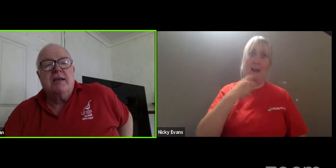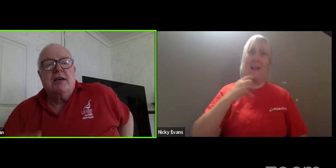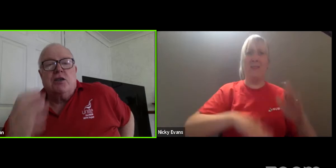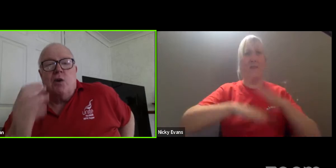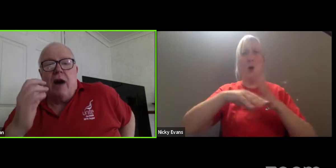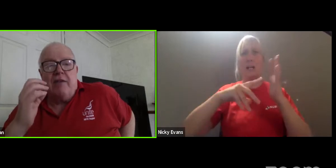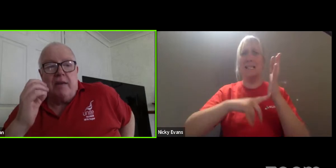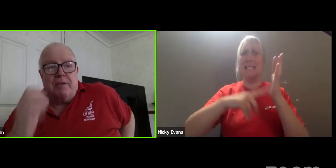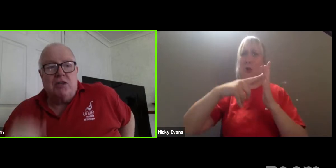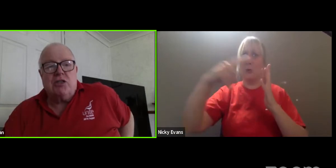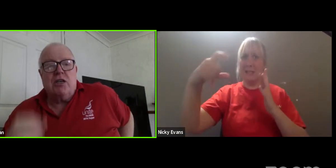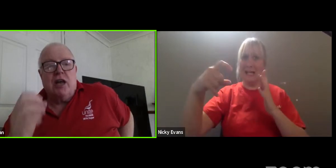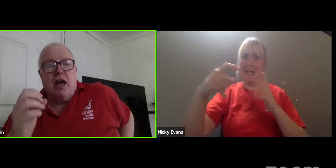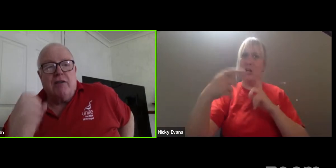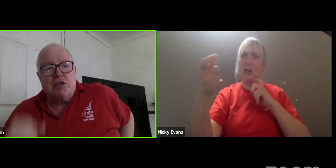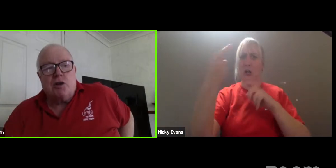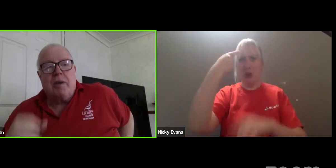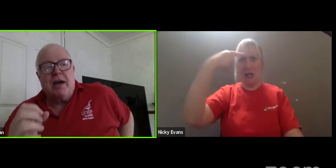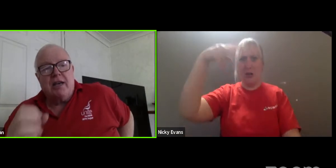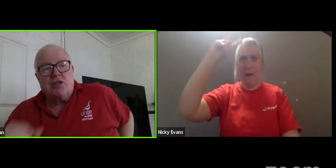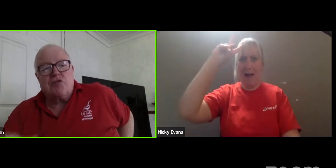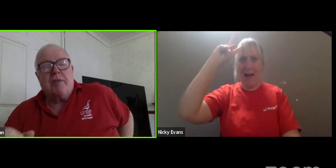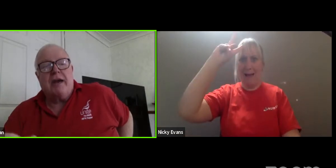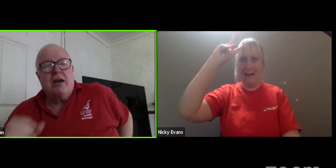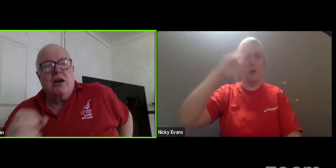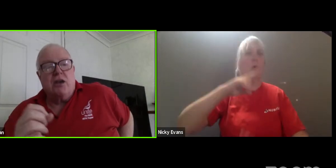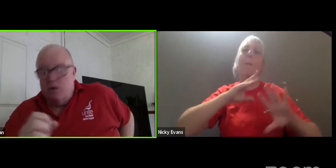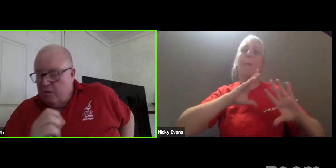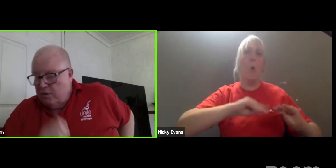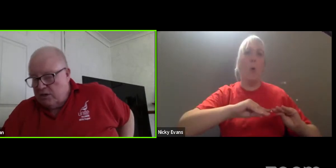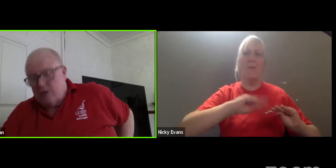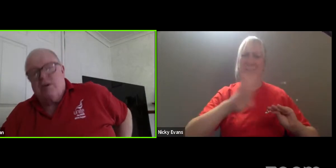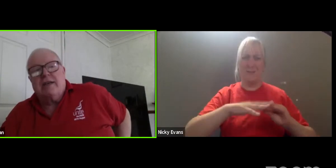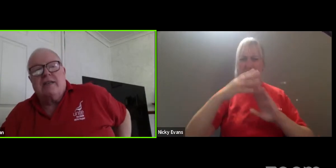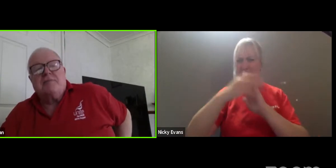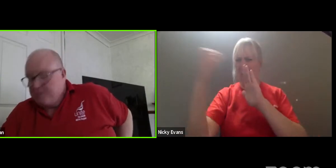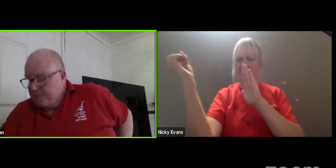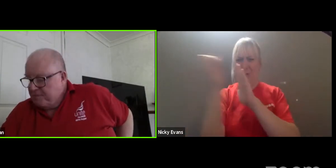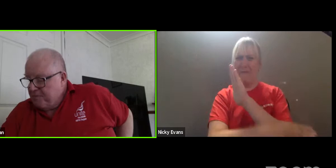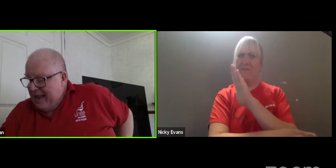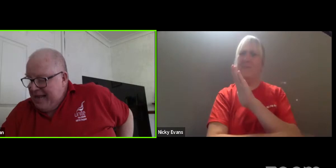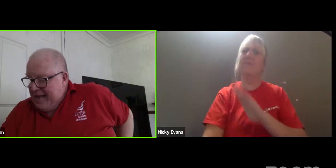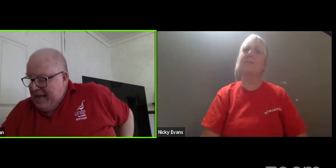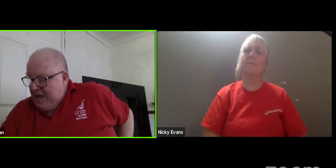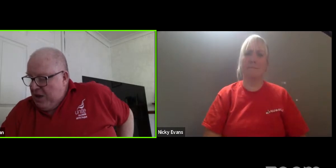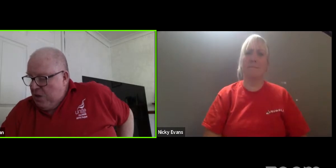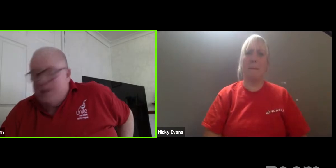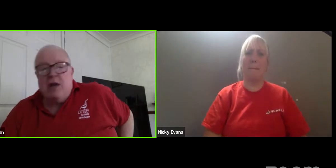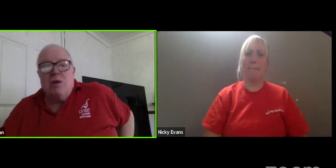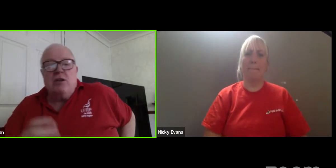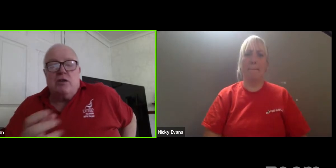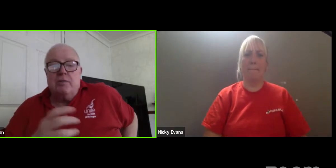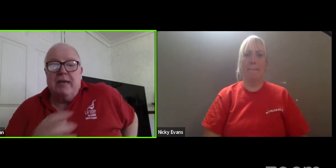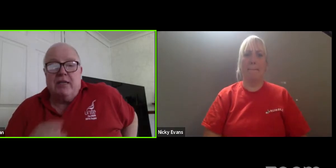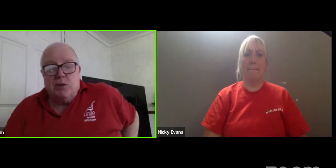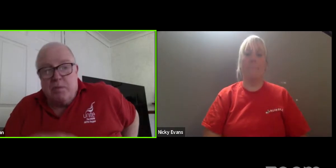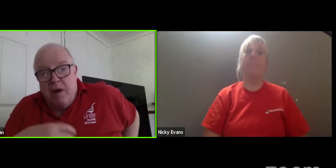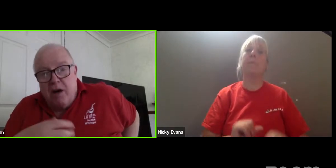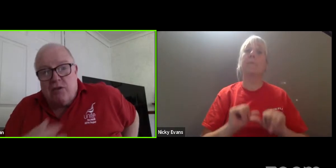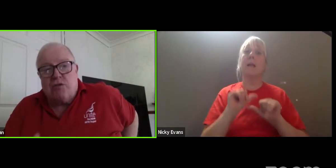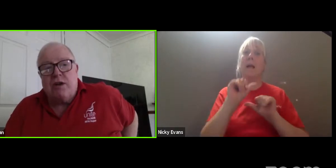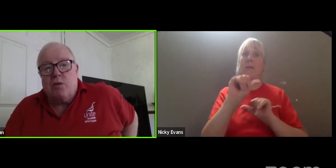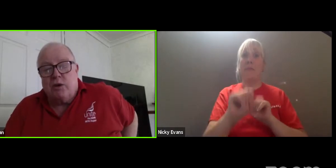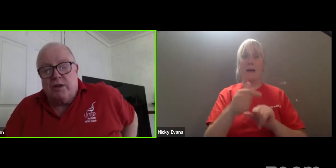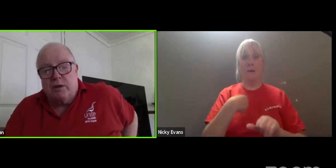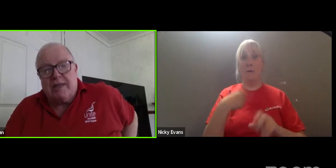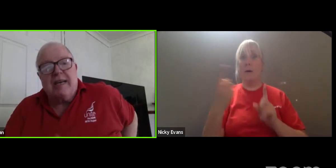TUC to having a position of stopping and scrapping universal credit. We then went on to meet with